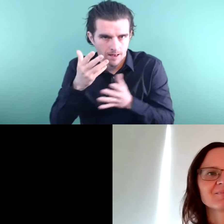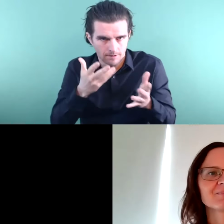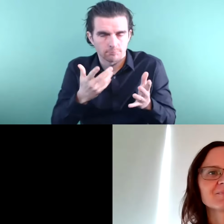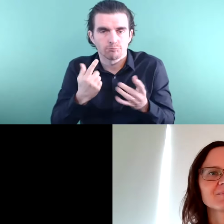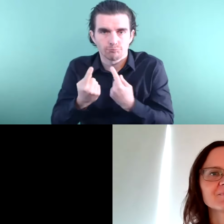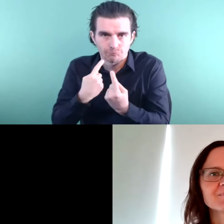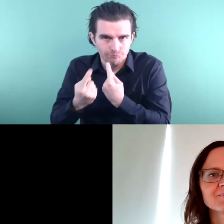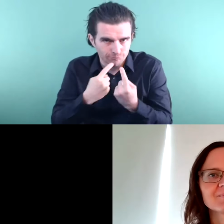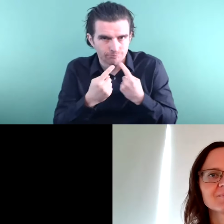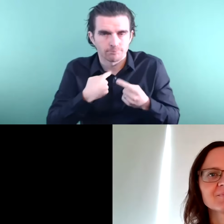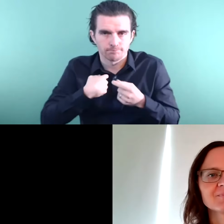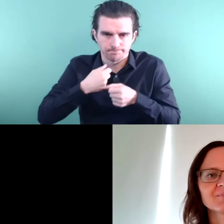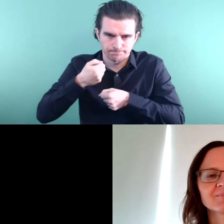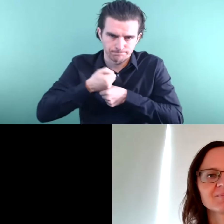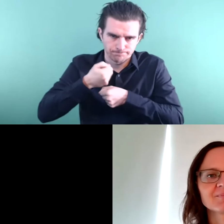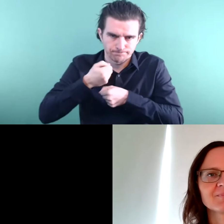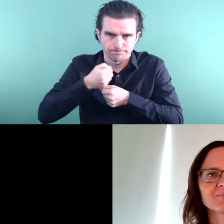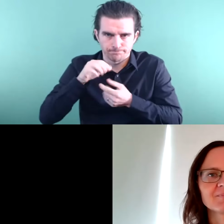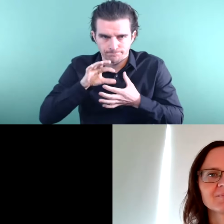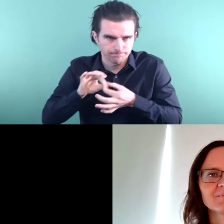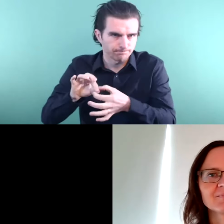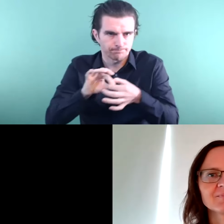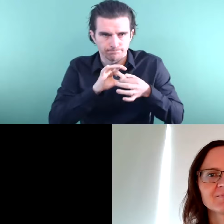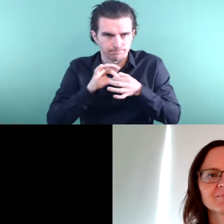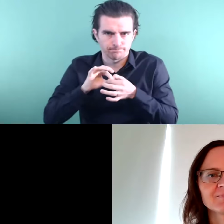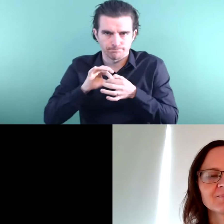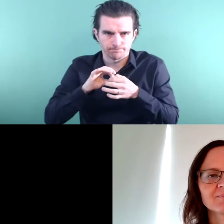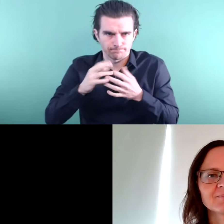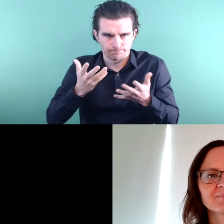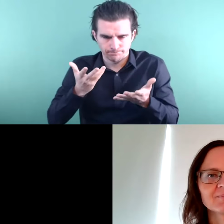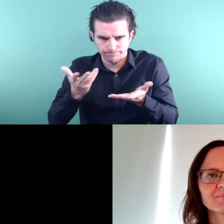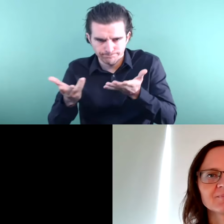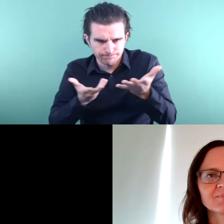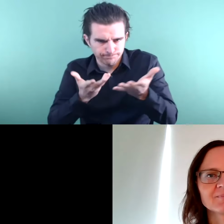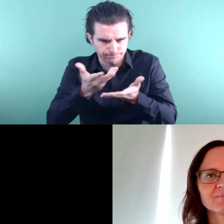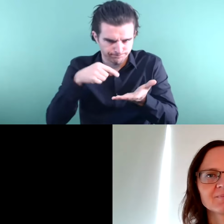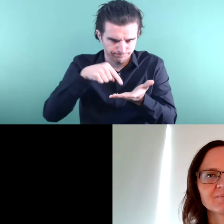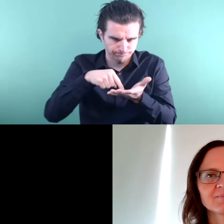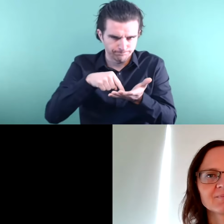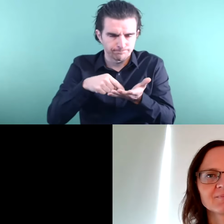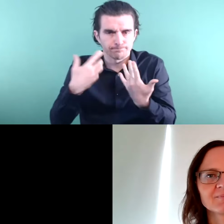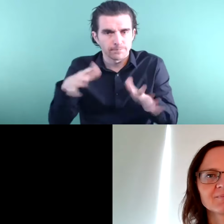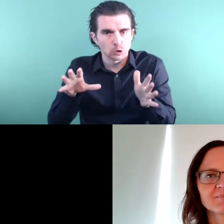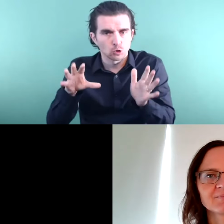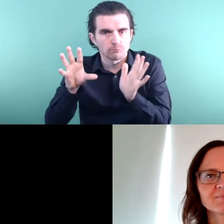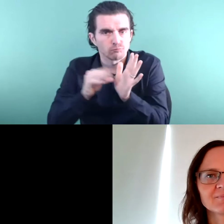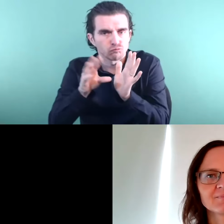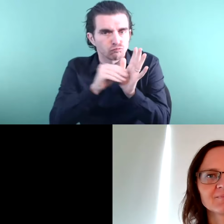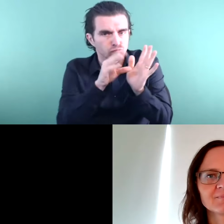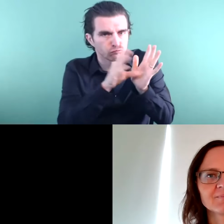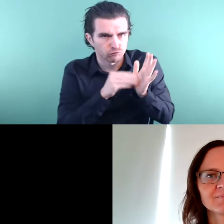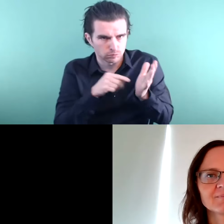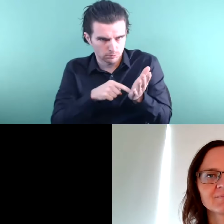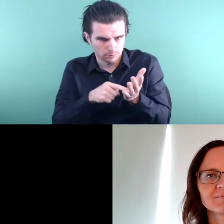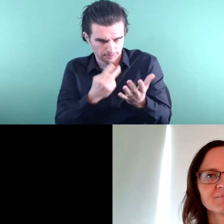and Inclusion Unit in the European Commission. And has been involved in that civil